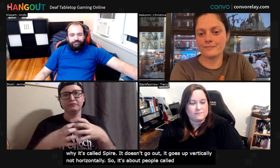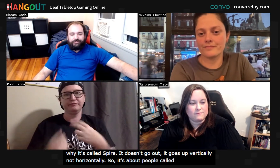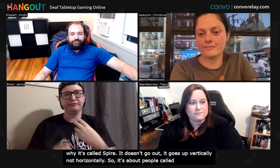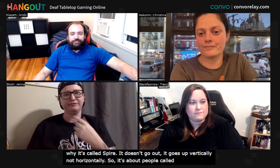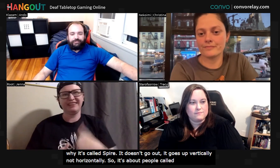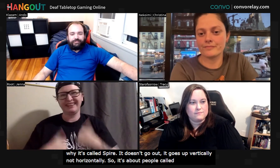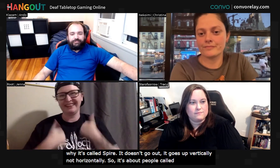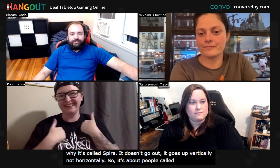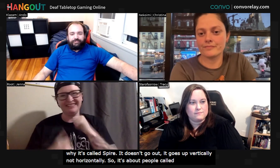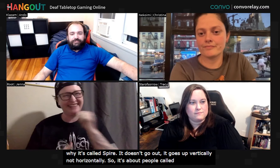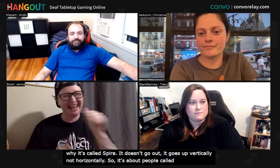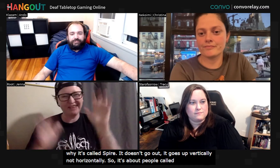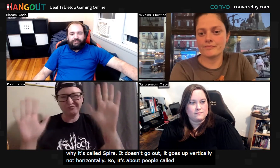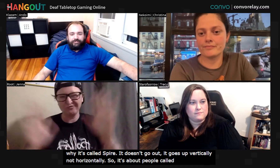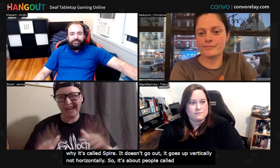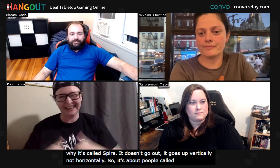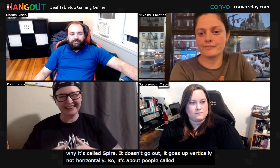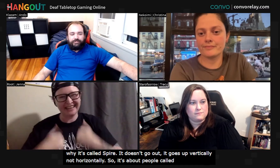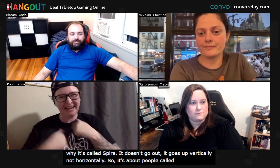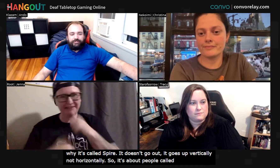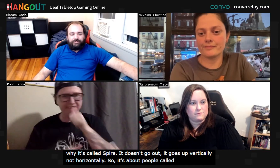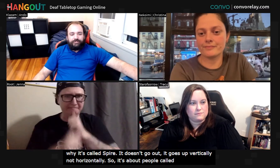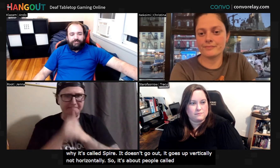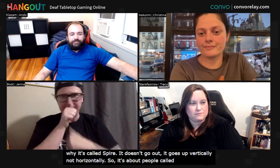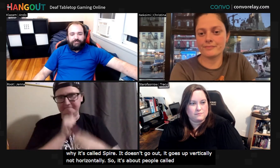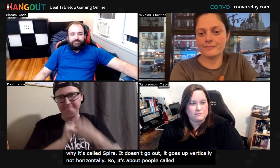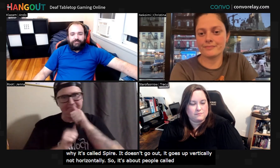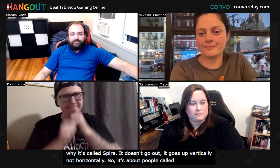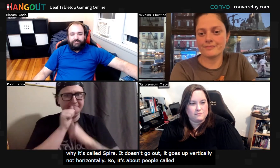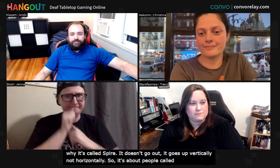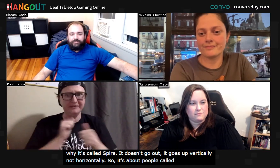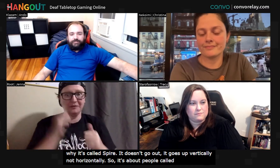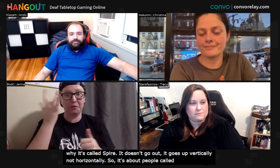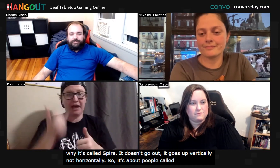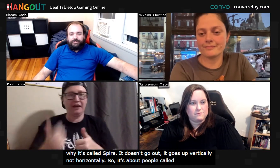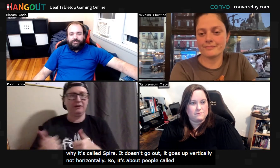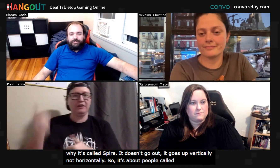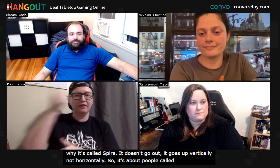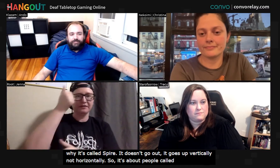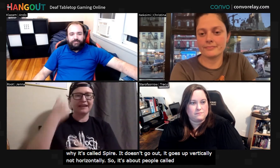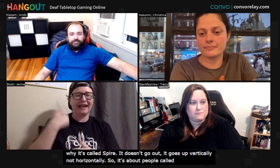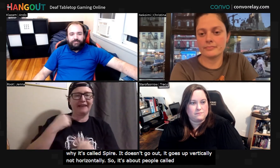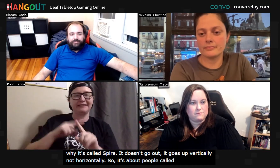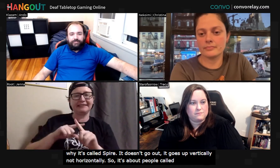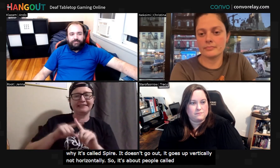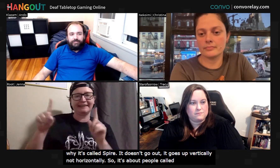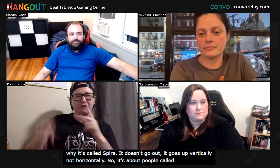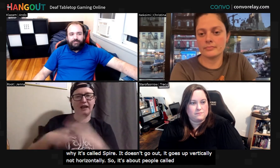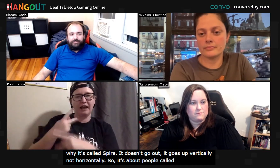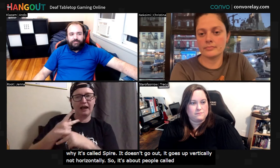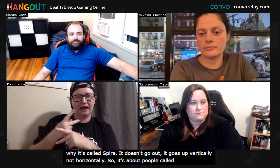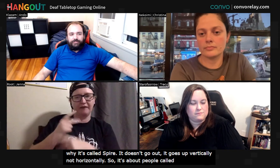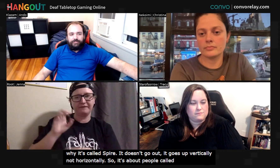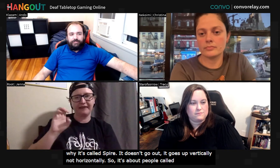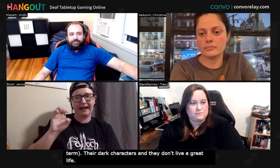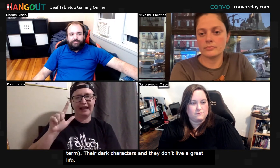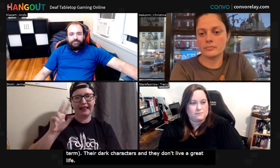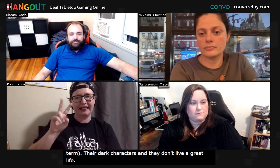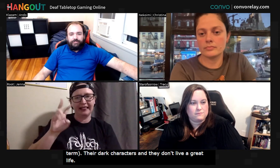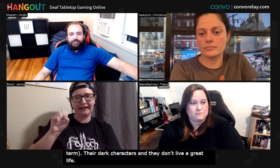dark characters, and they don't live a great life, hard times, and so. But the people up